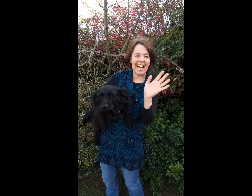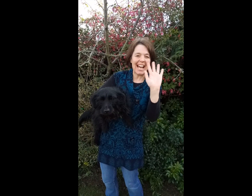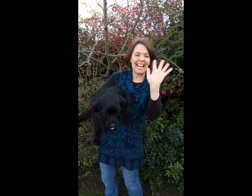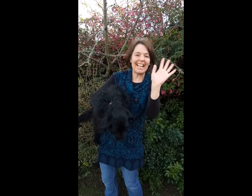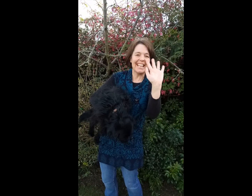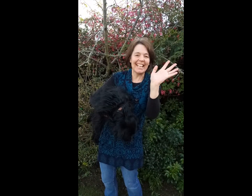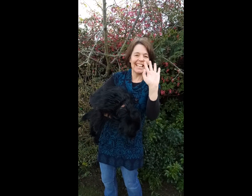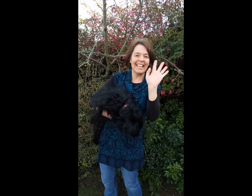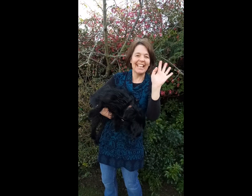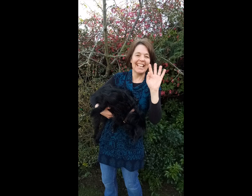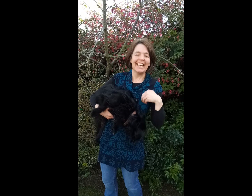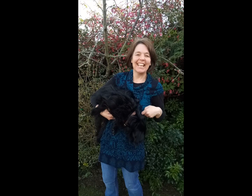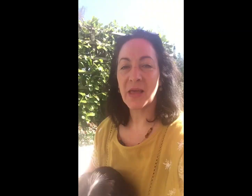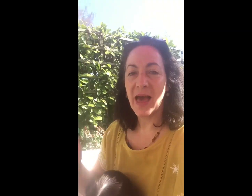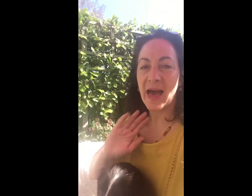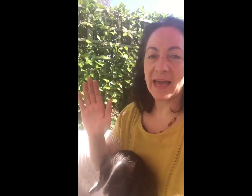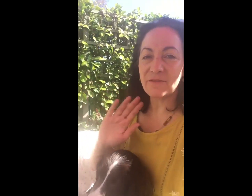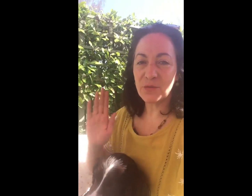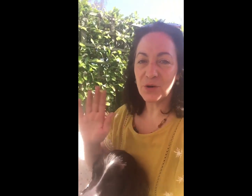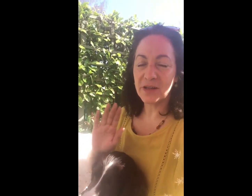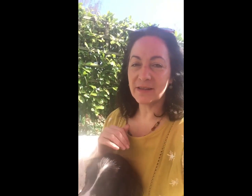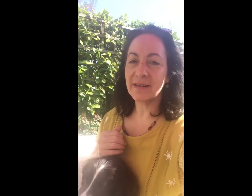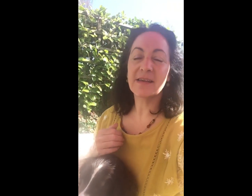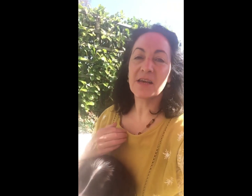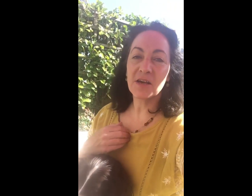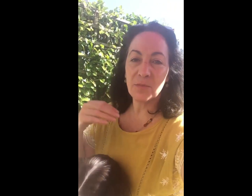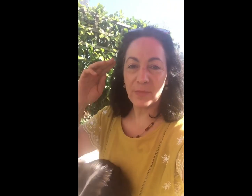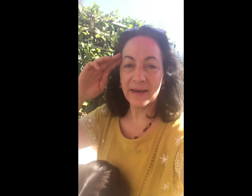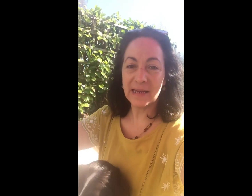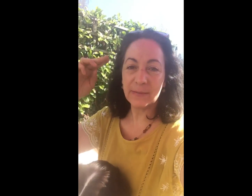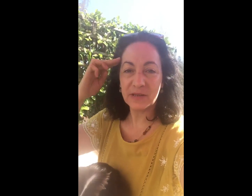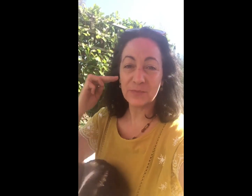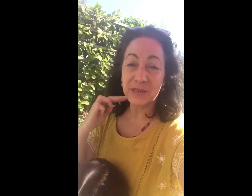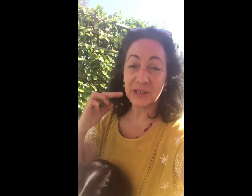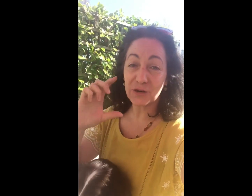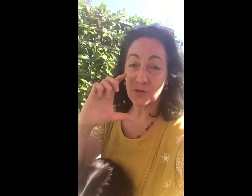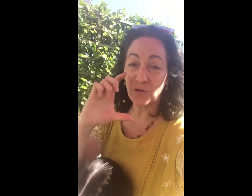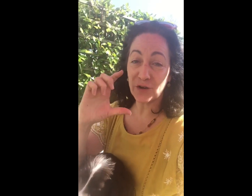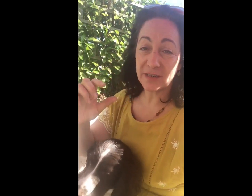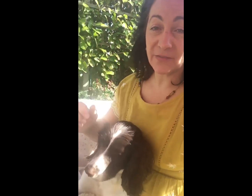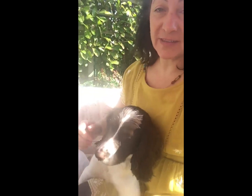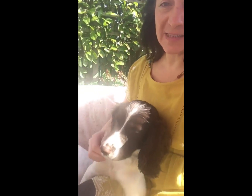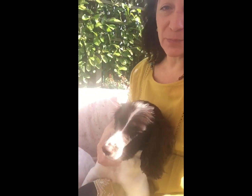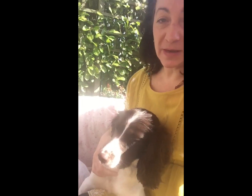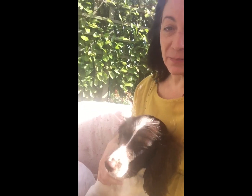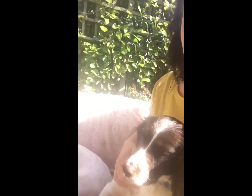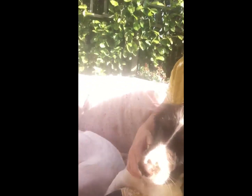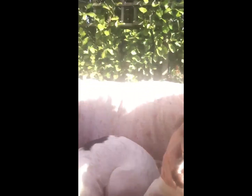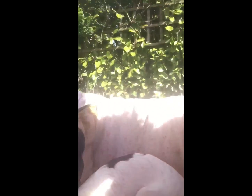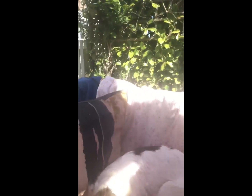Bye. Hi, everyone. My name is Mrs. Crawford. This is Pip, and this